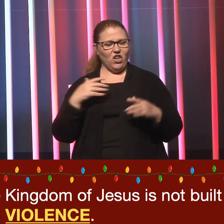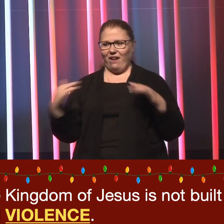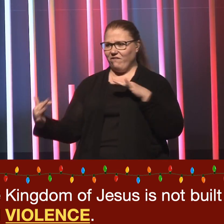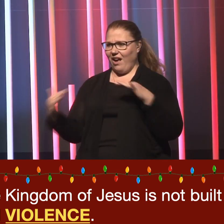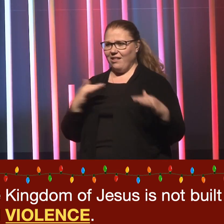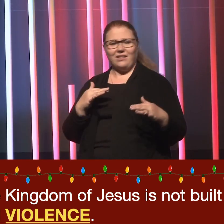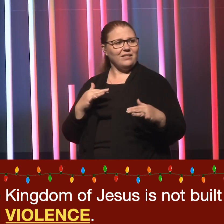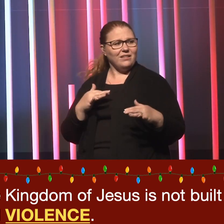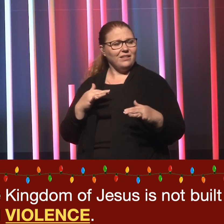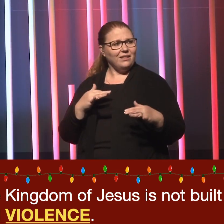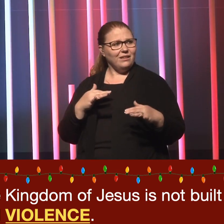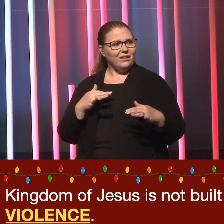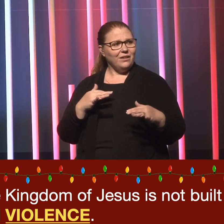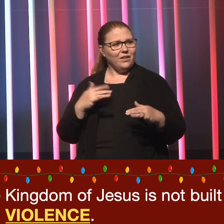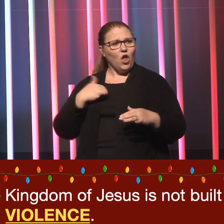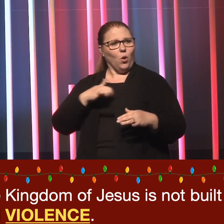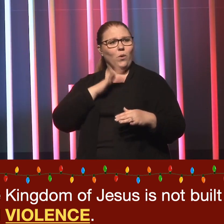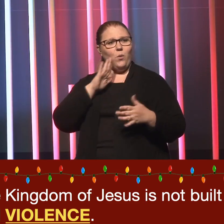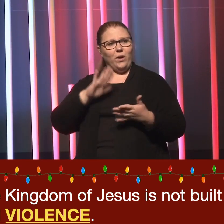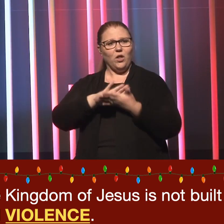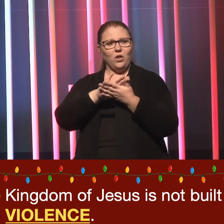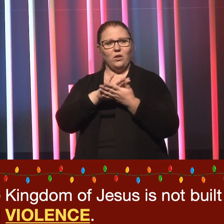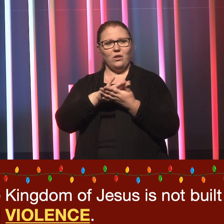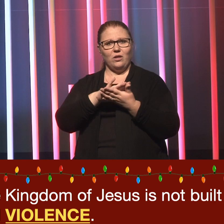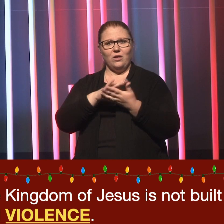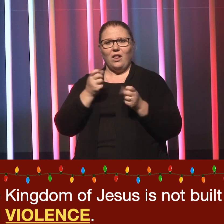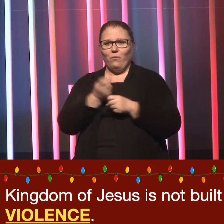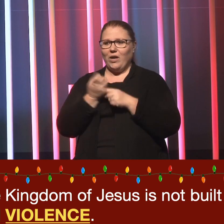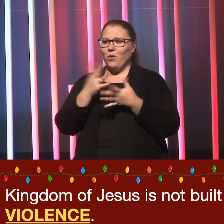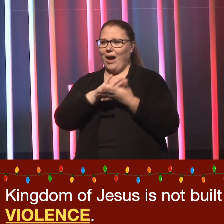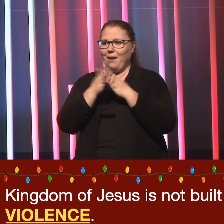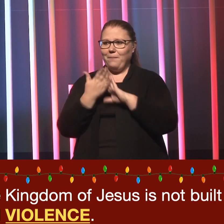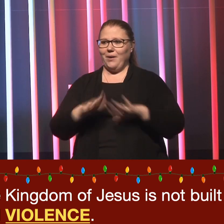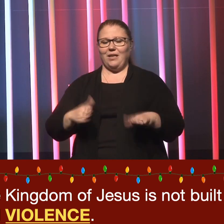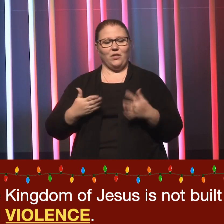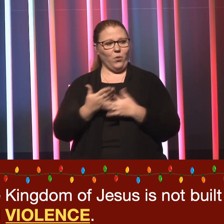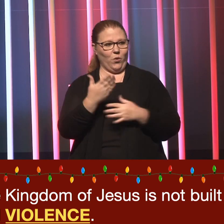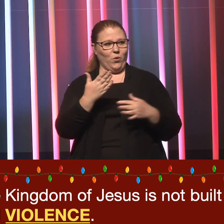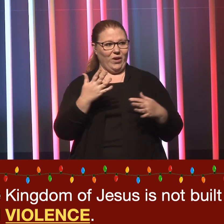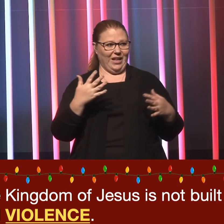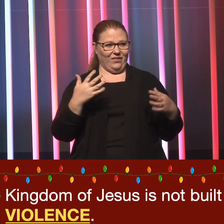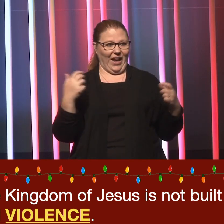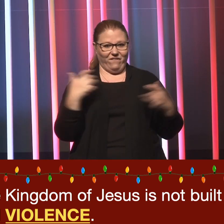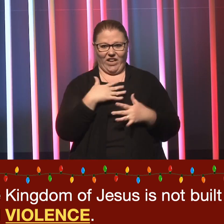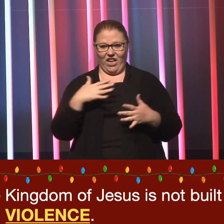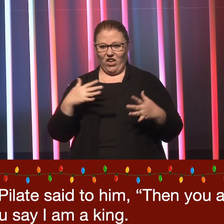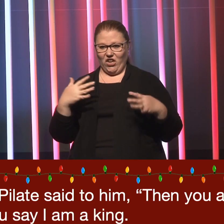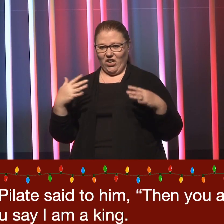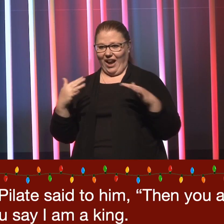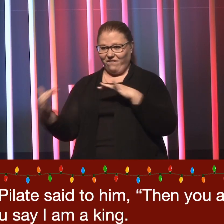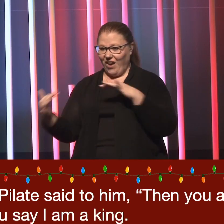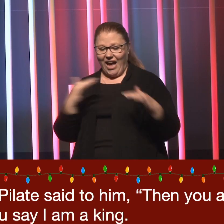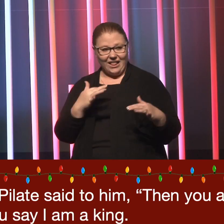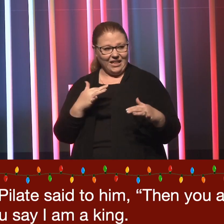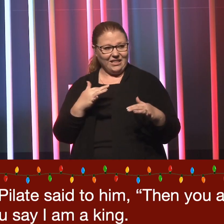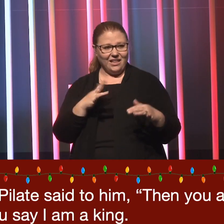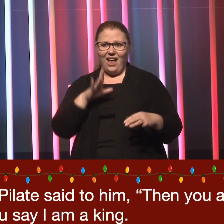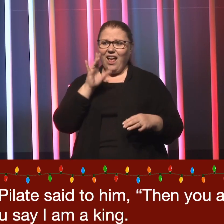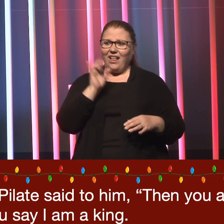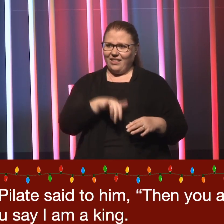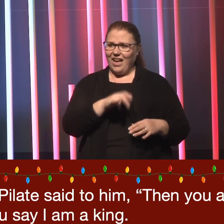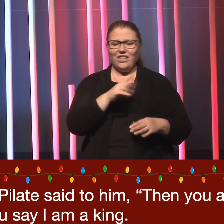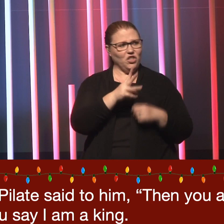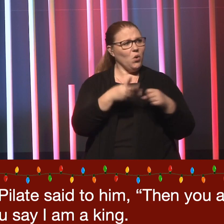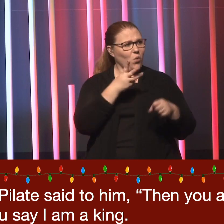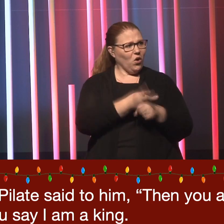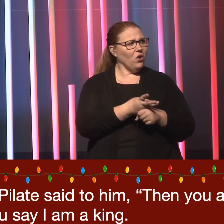empire says we'll create peace through fear and violence. So Pilate says to him, then you are a king. And Jesus says